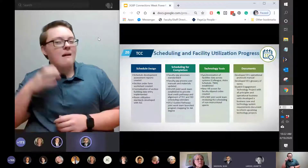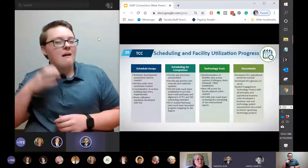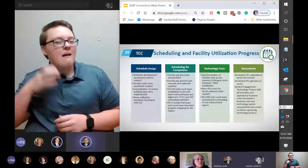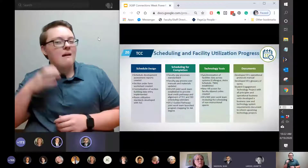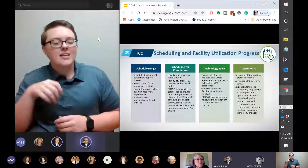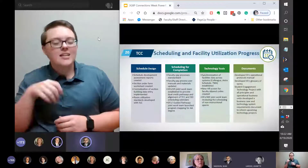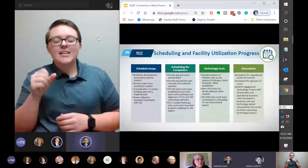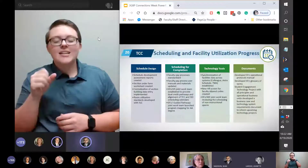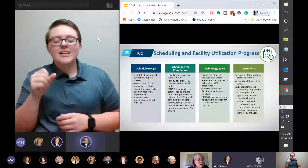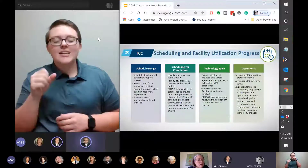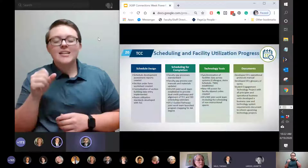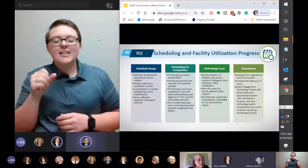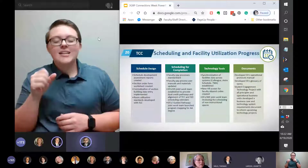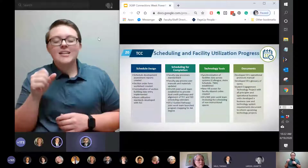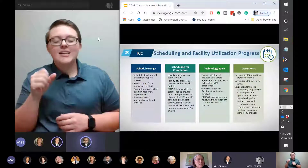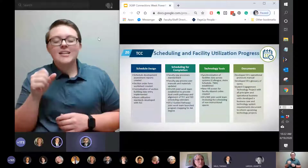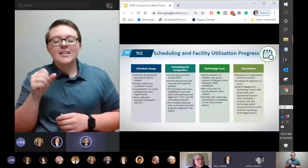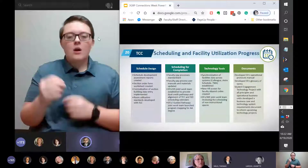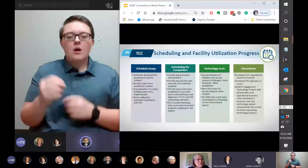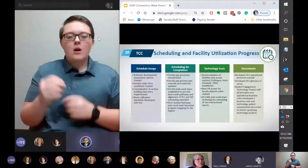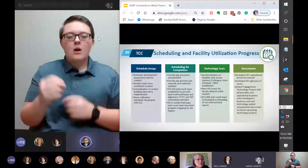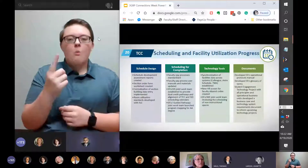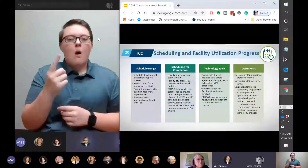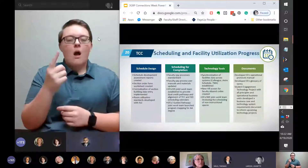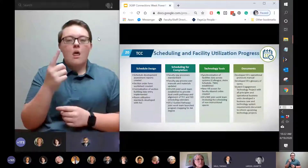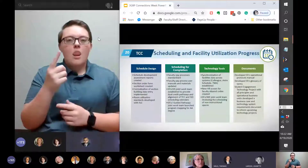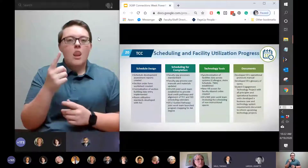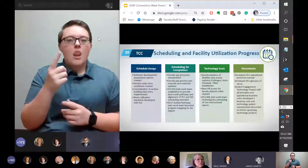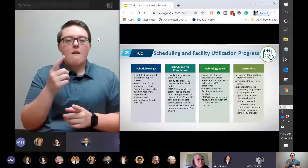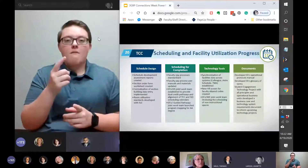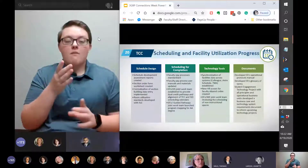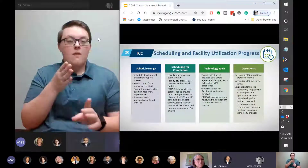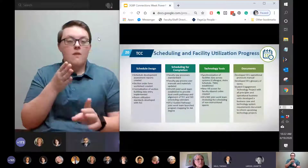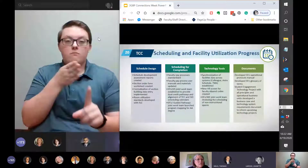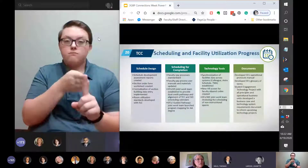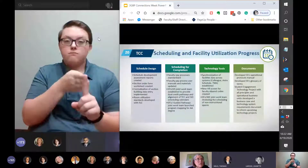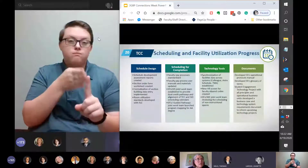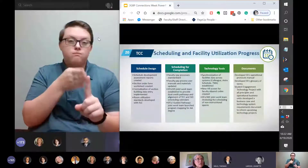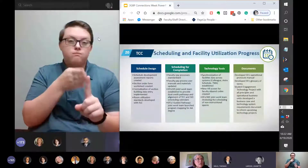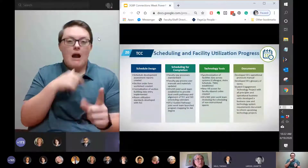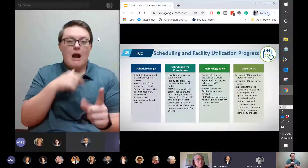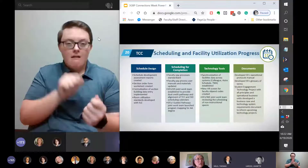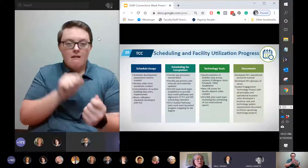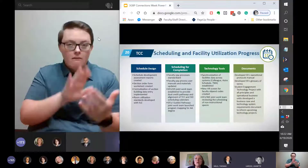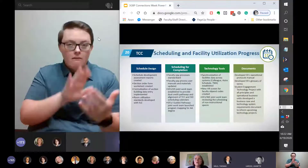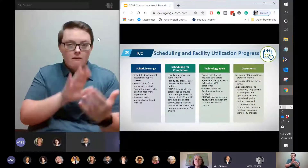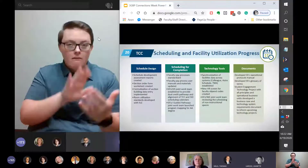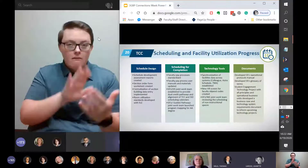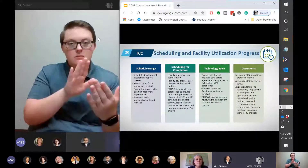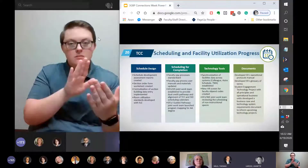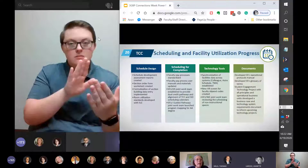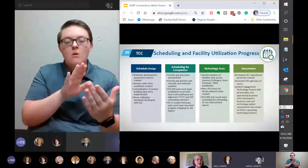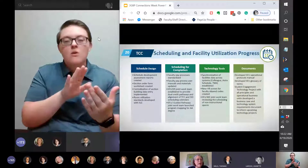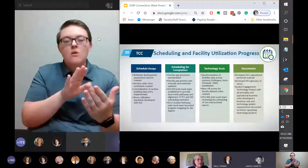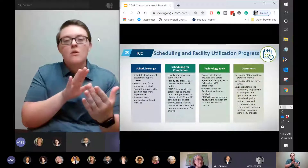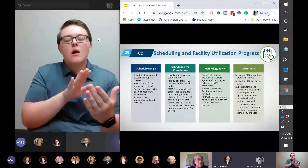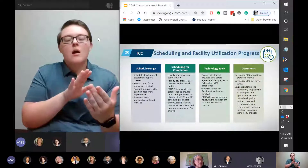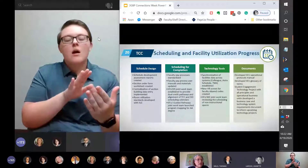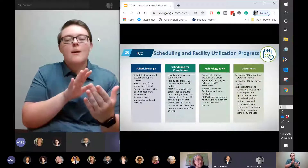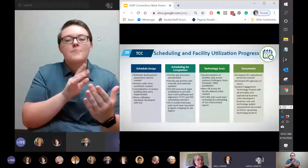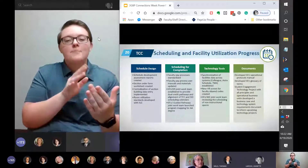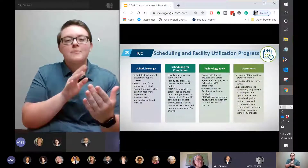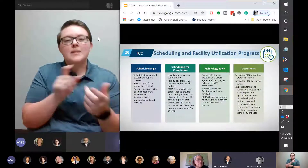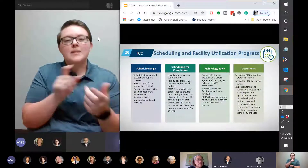So, one of the major things that I've encountered and that we've encountered is the